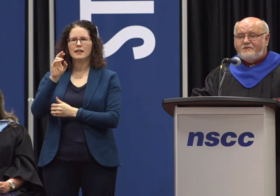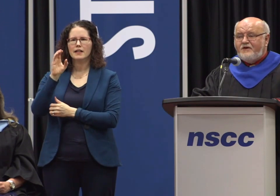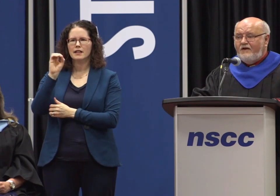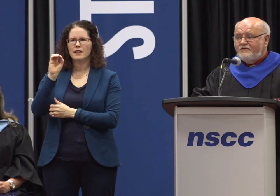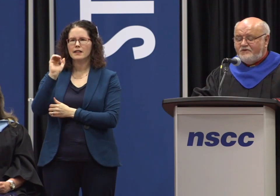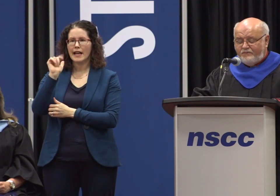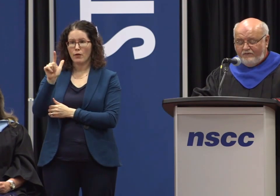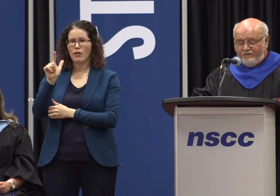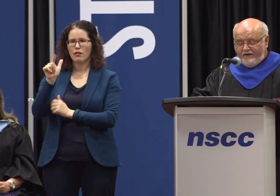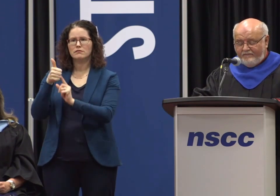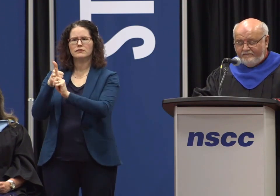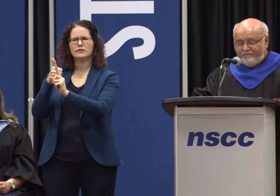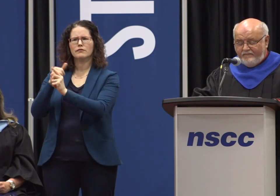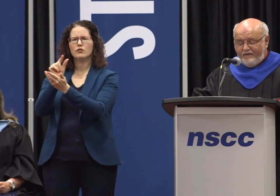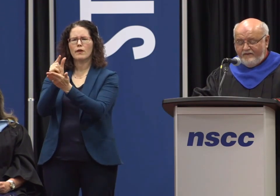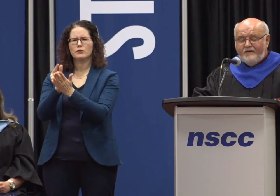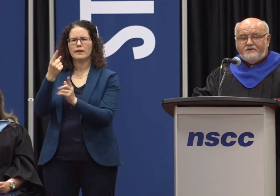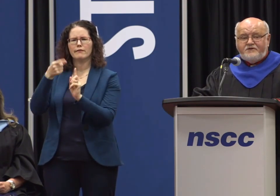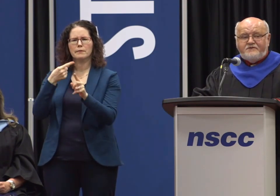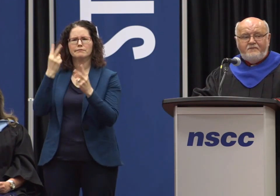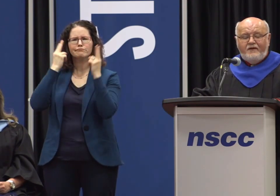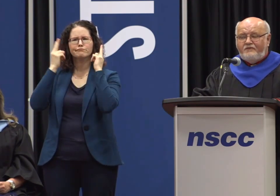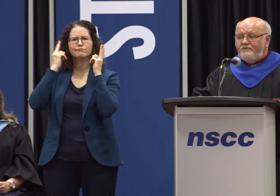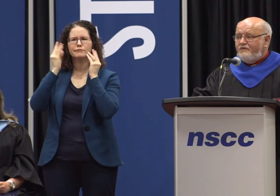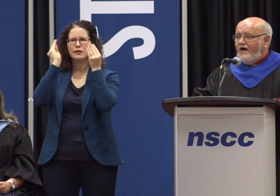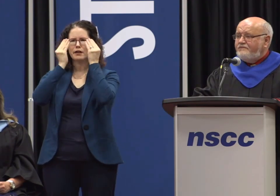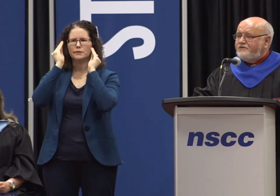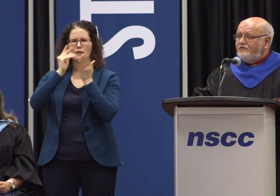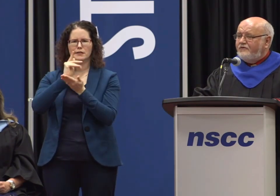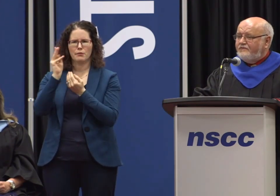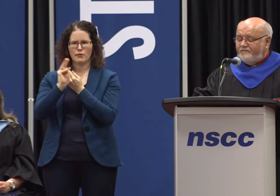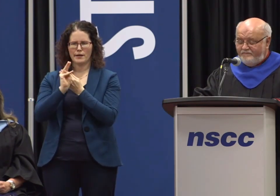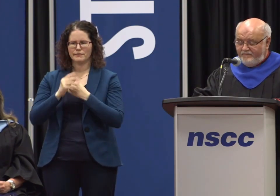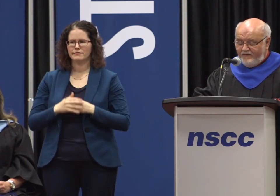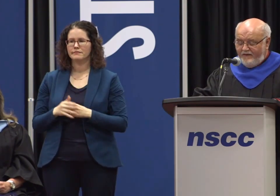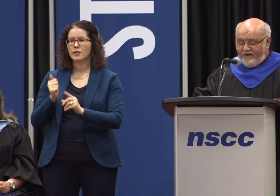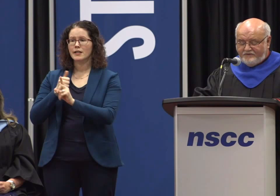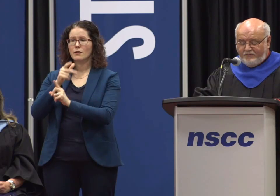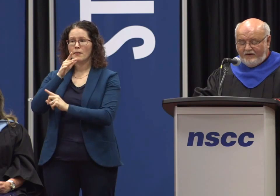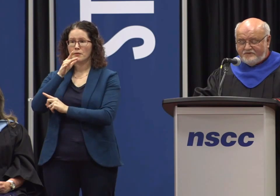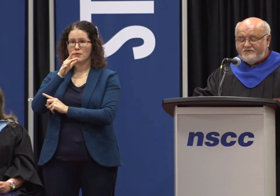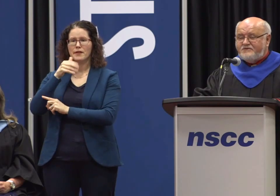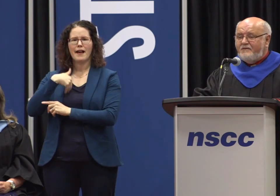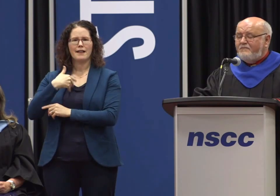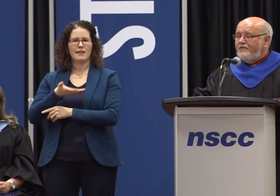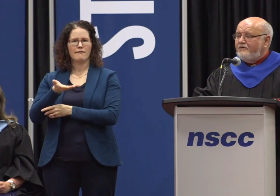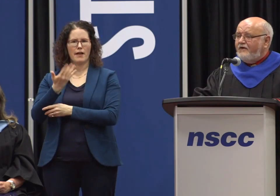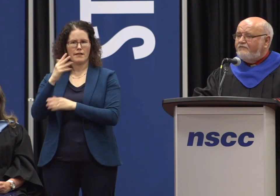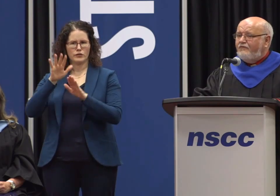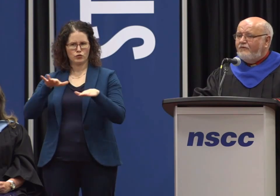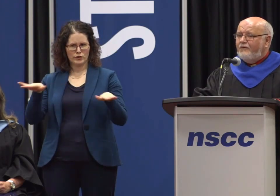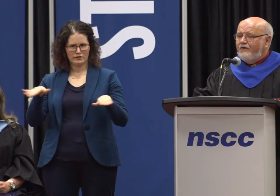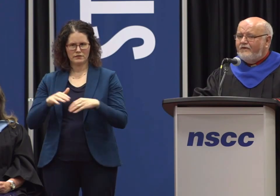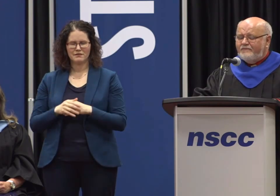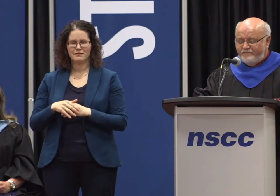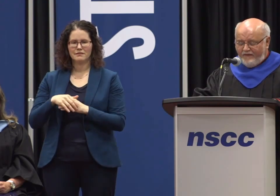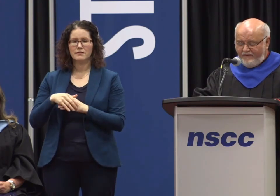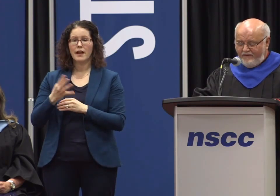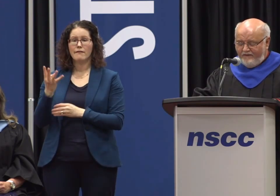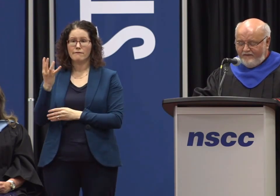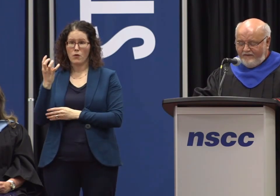our cosmetology program. She's a mother of 5 children, as well as a stepmother of 4